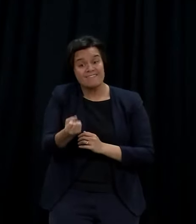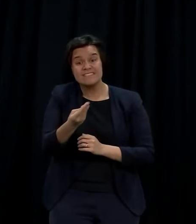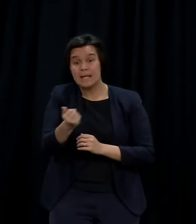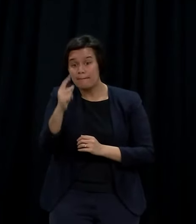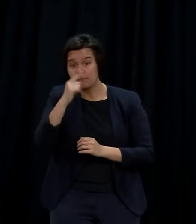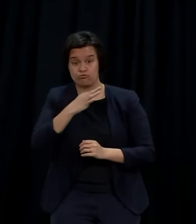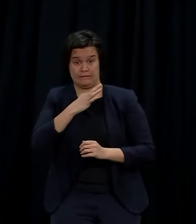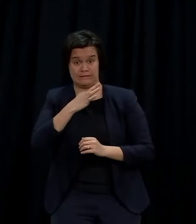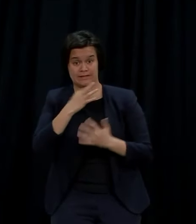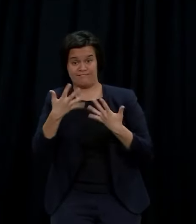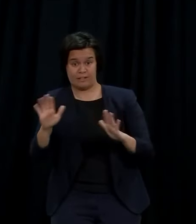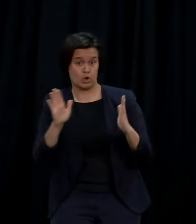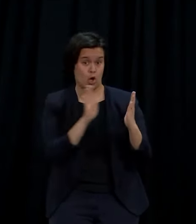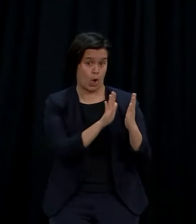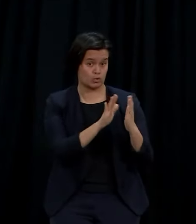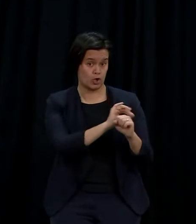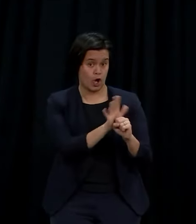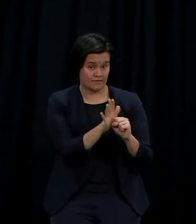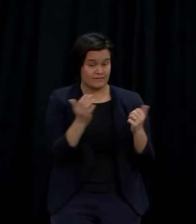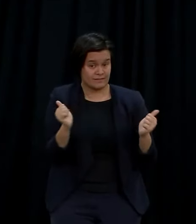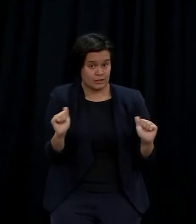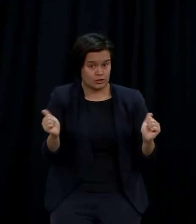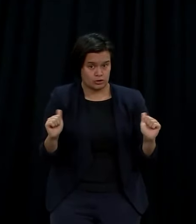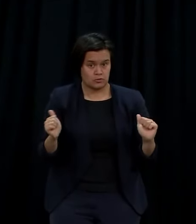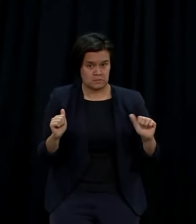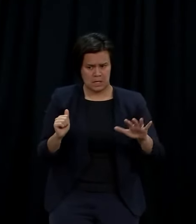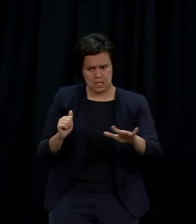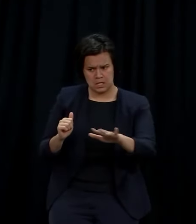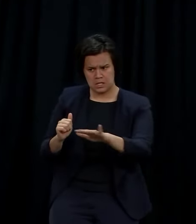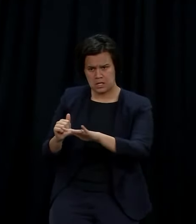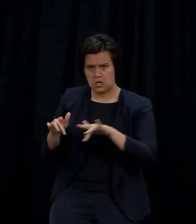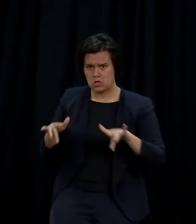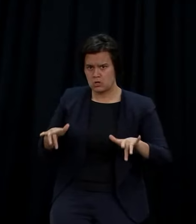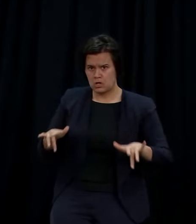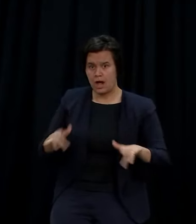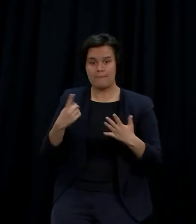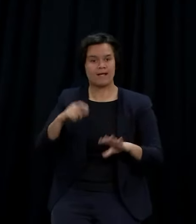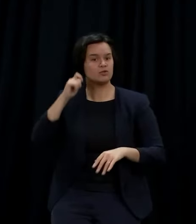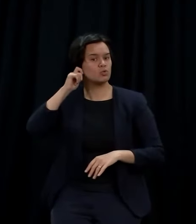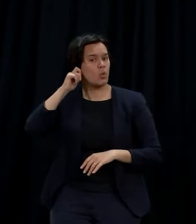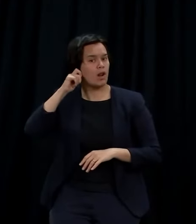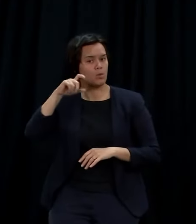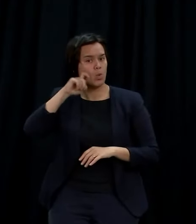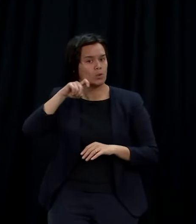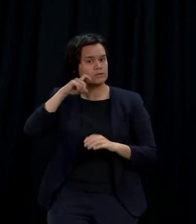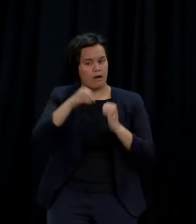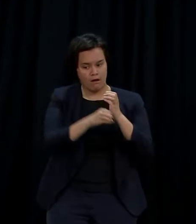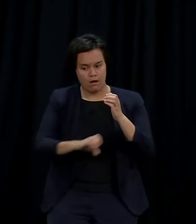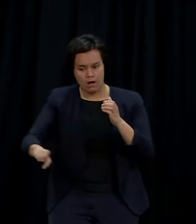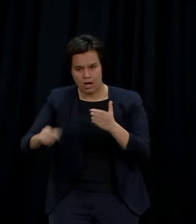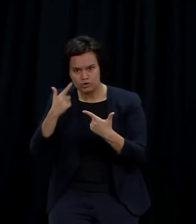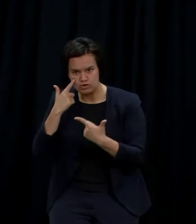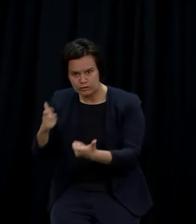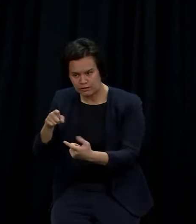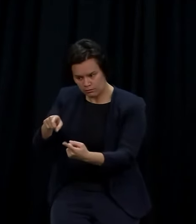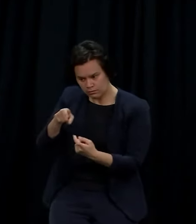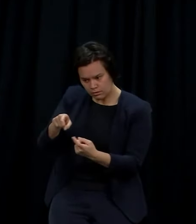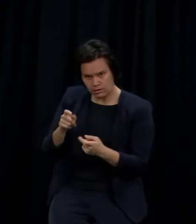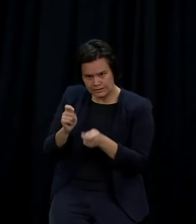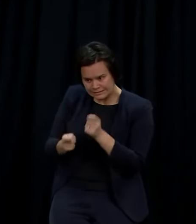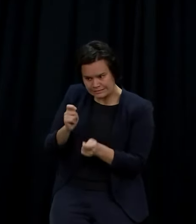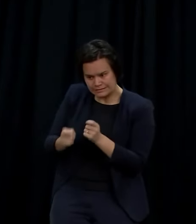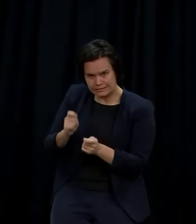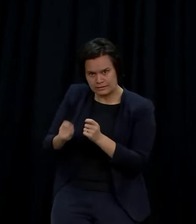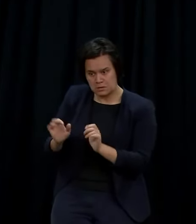you might have moved to level 3 when you were in that holding pattern. Now we're actually waiting till we've got a good, reasonable level of confidence before moving. And in part, I'd say